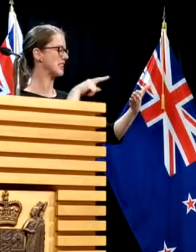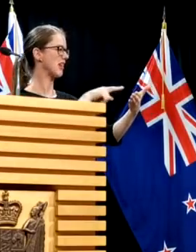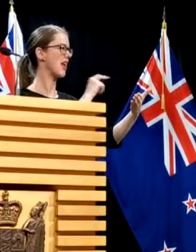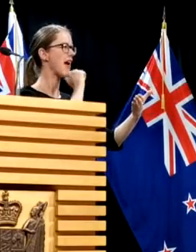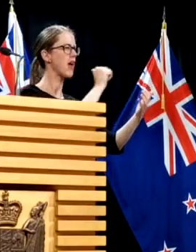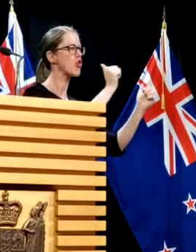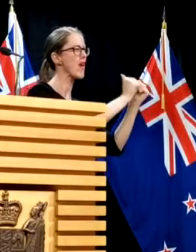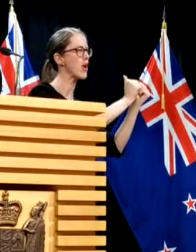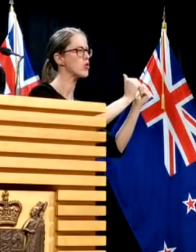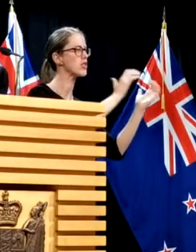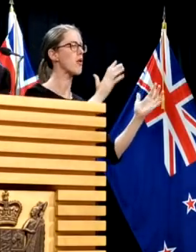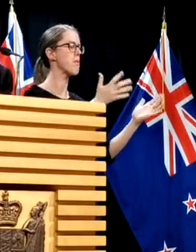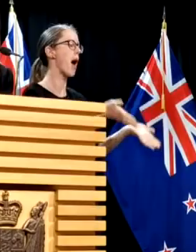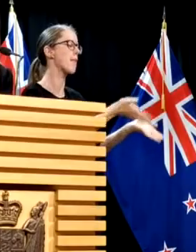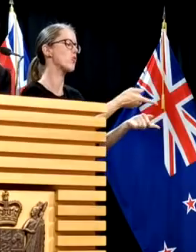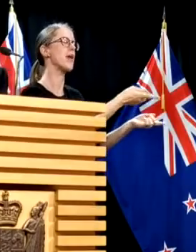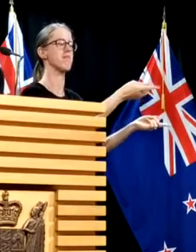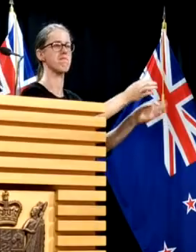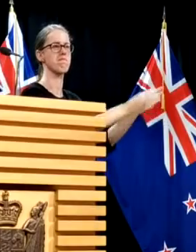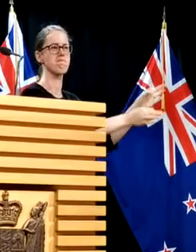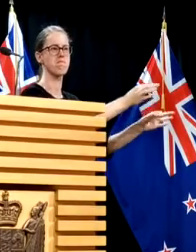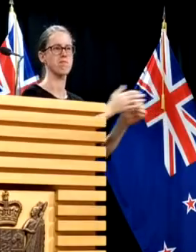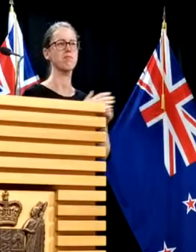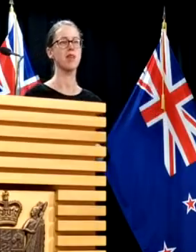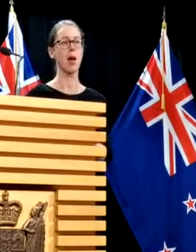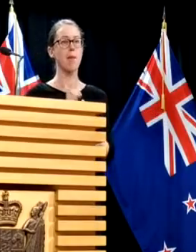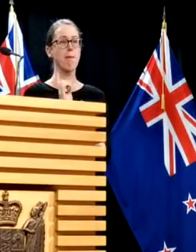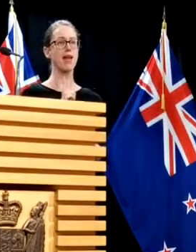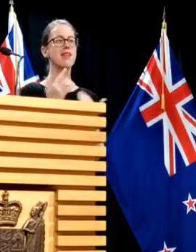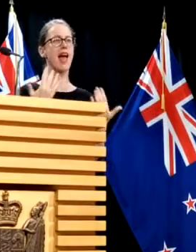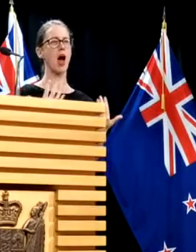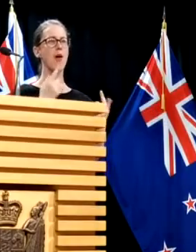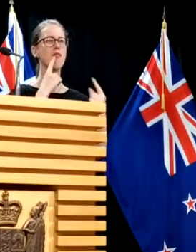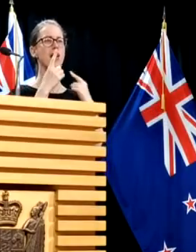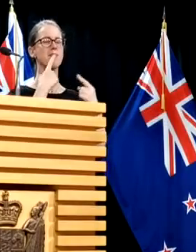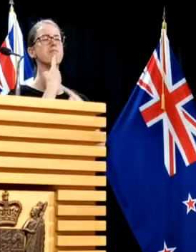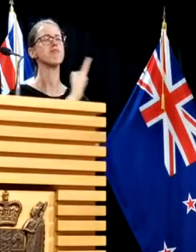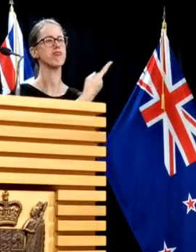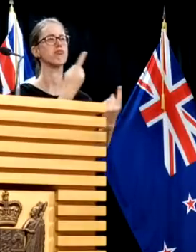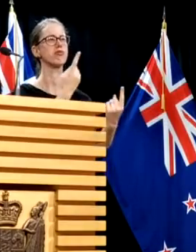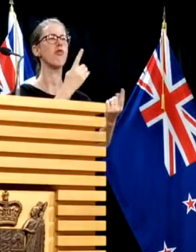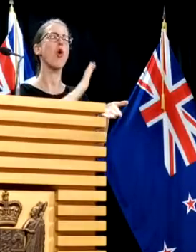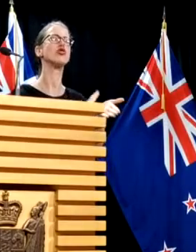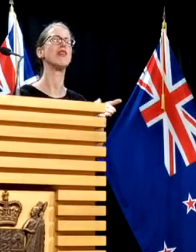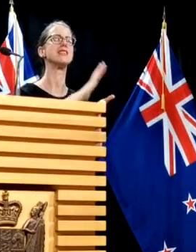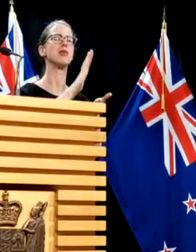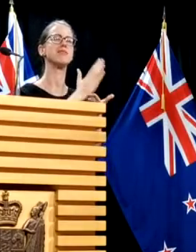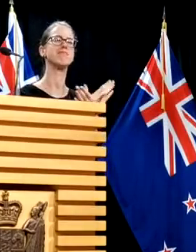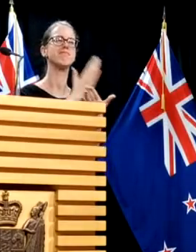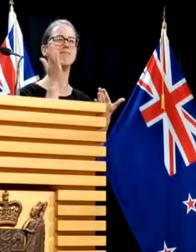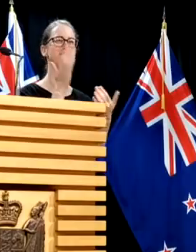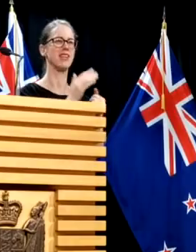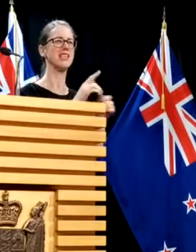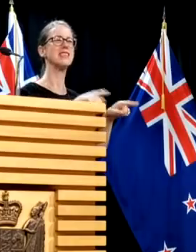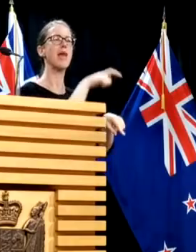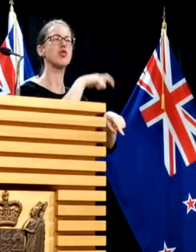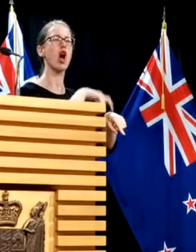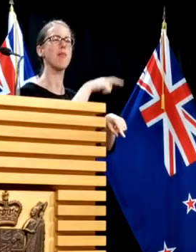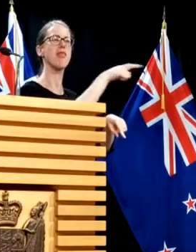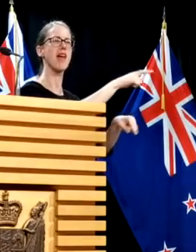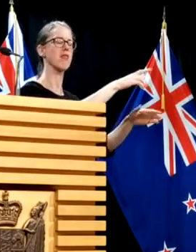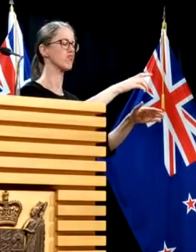agreement. In the interests of transparency, we are releasing it publicly in tandem with their